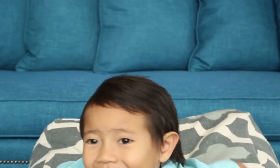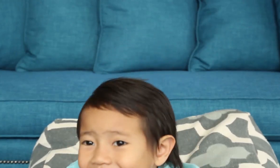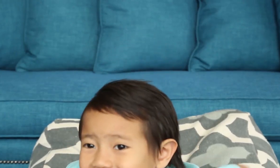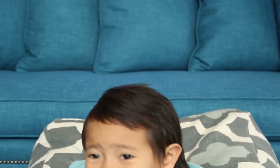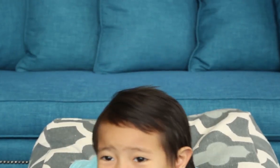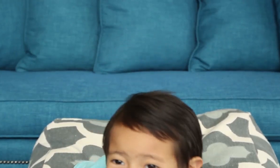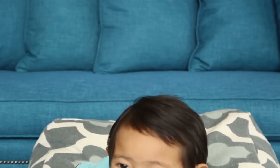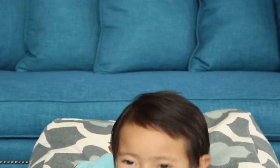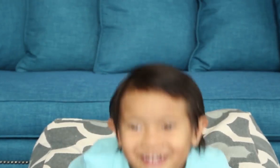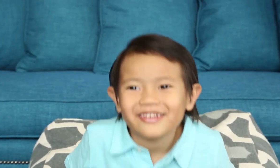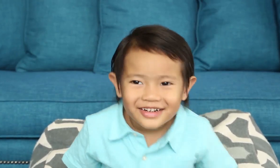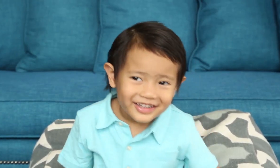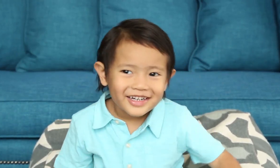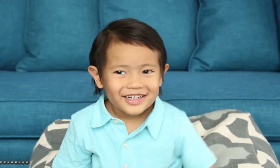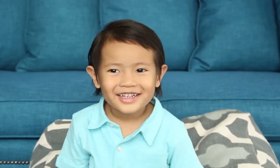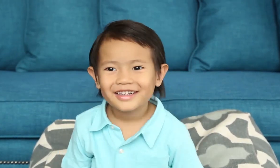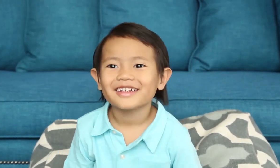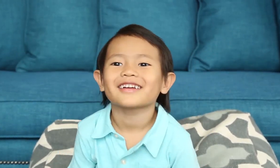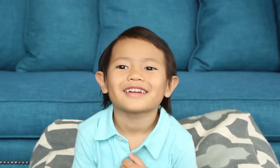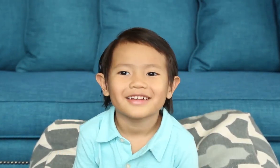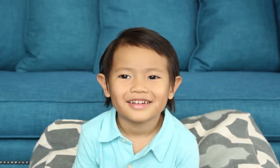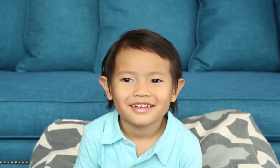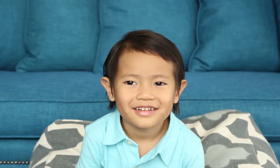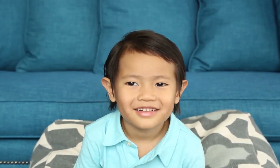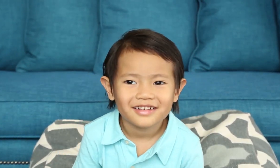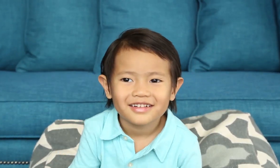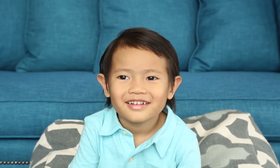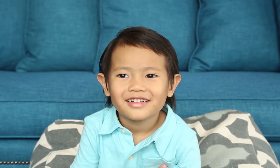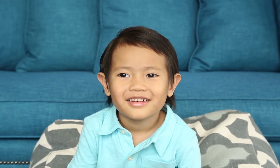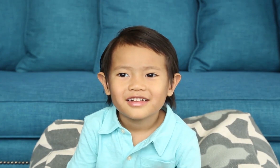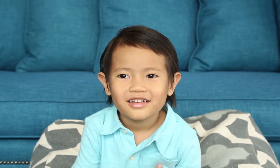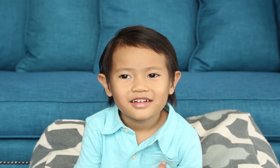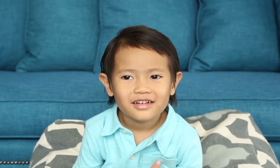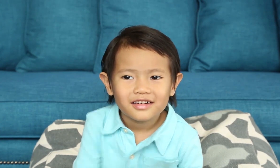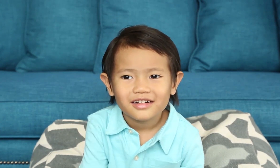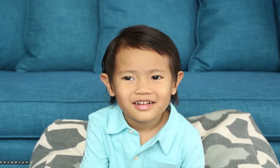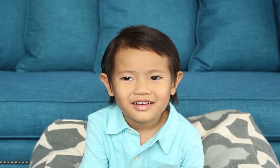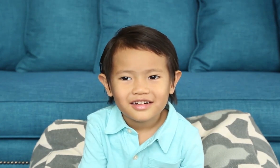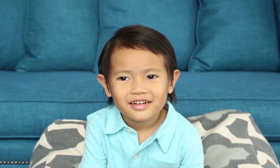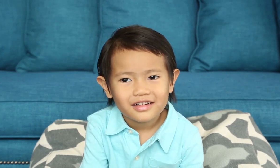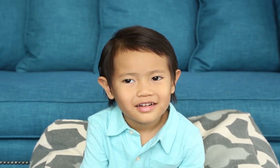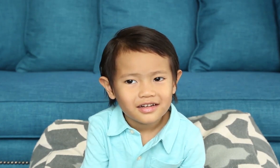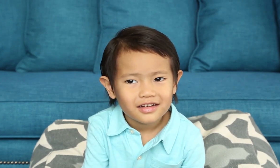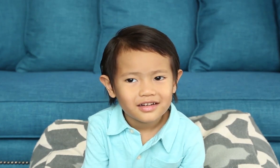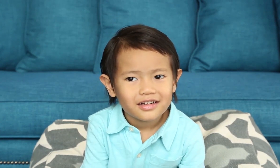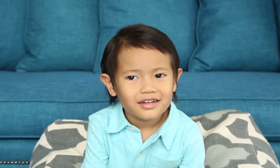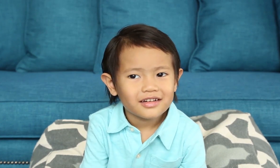Okay. I love you, Rachel. Oh my heavens. Please tell me we're rolling. I love you. I love you very much. You're a